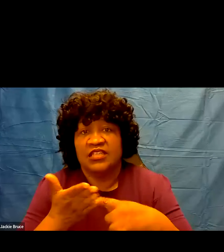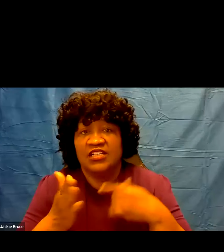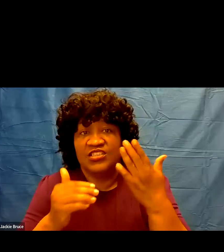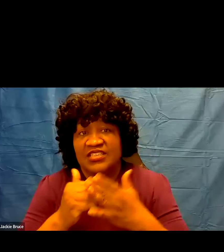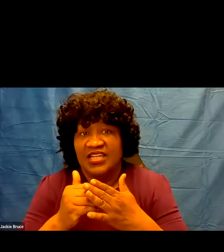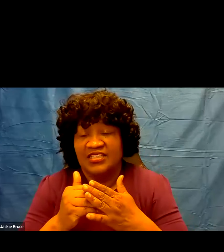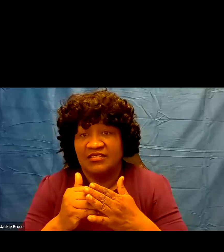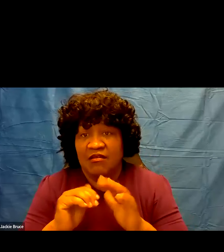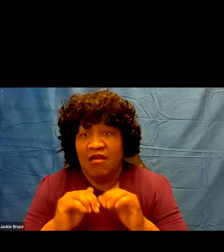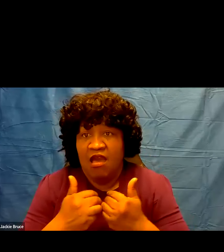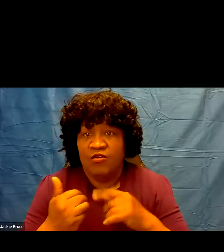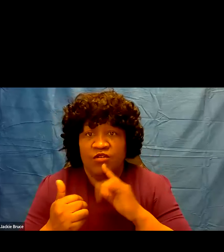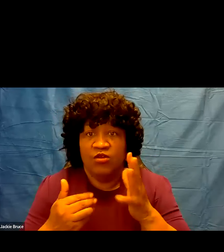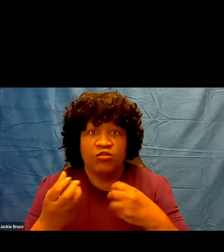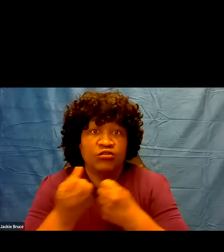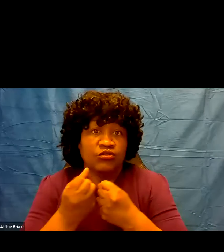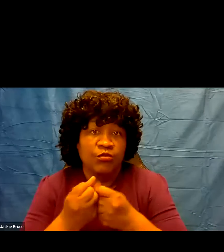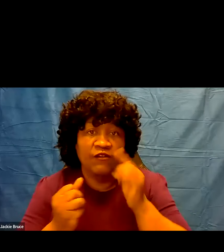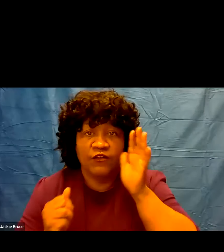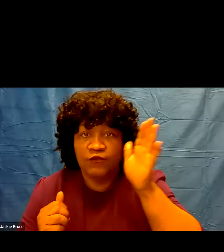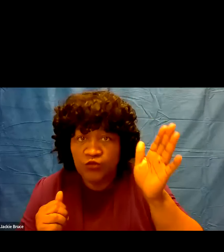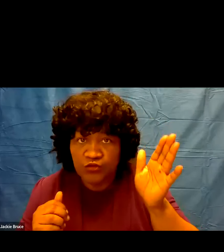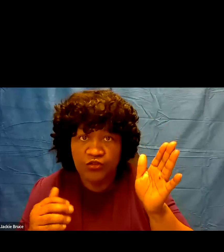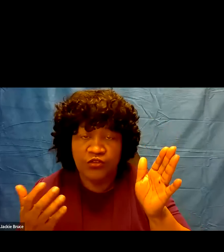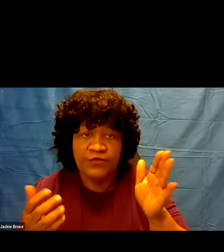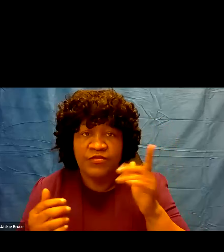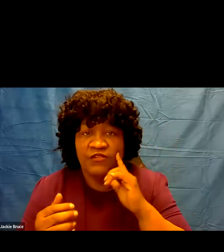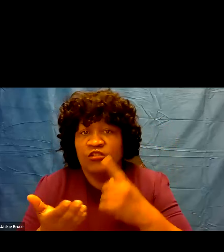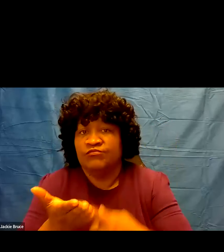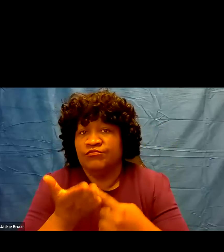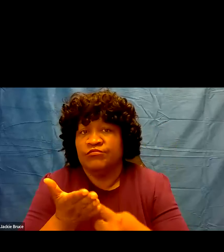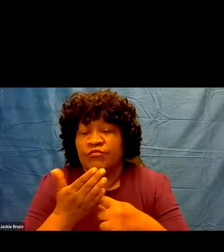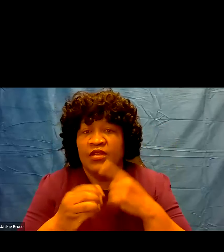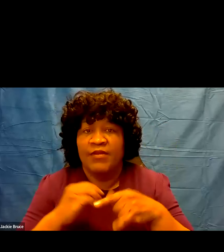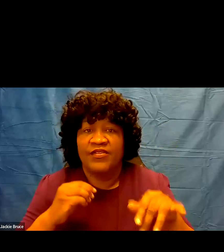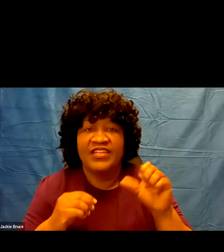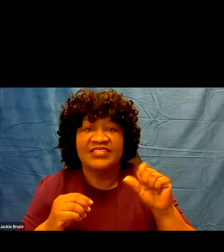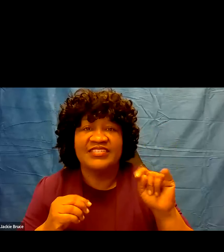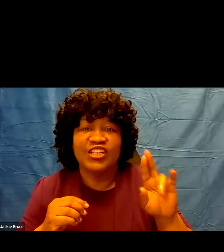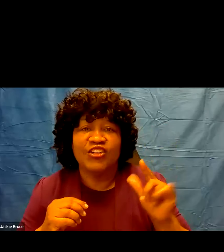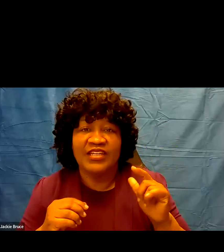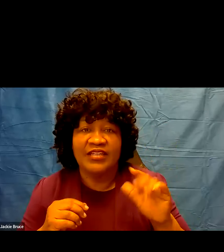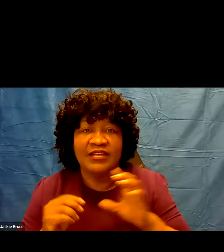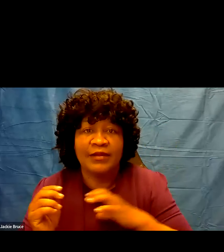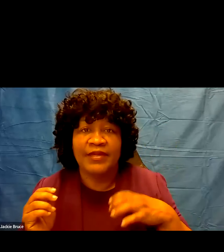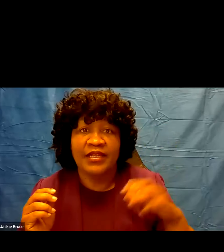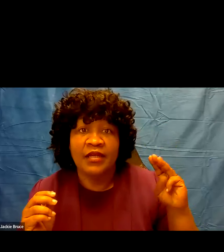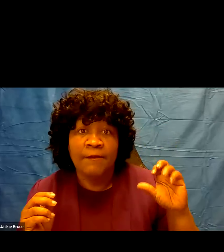to be really supportive of future deliberations that the steering committee might have.